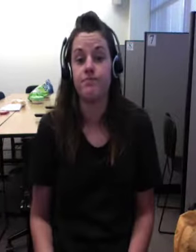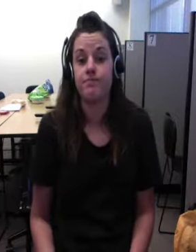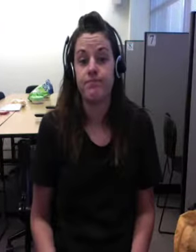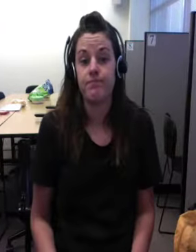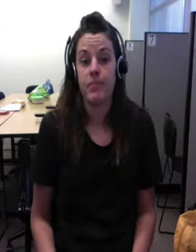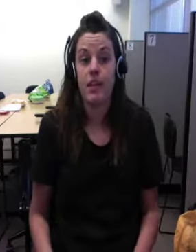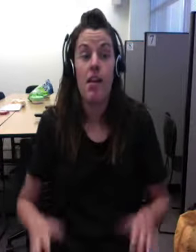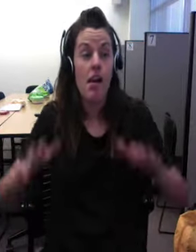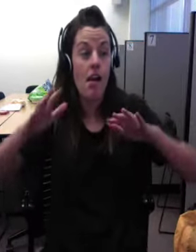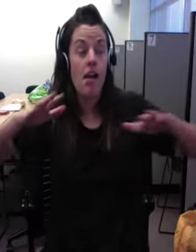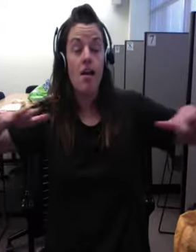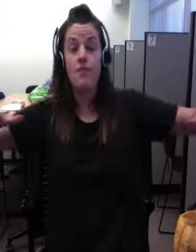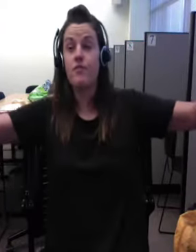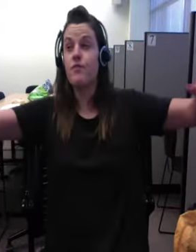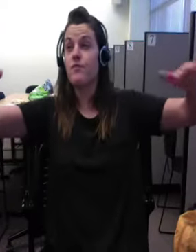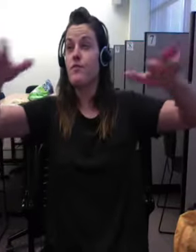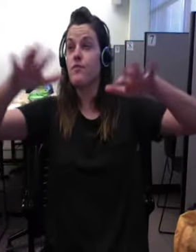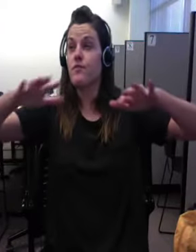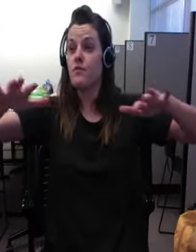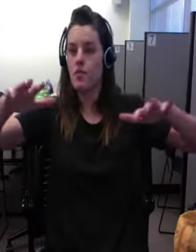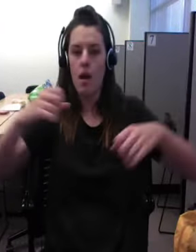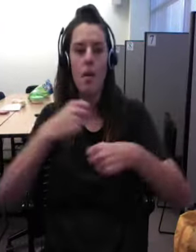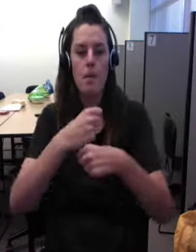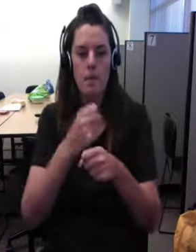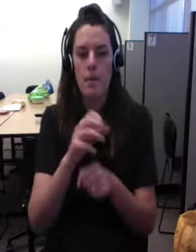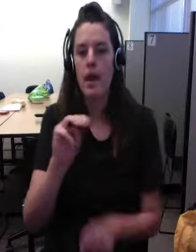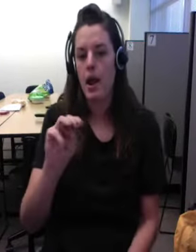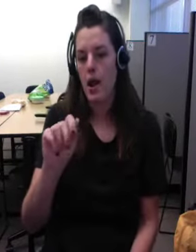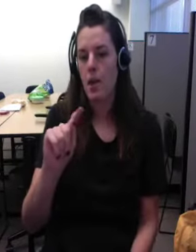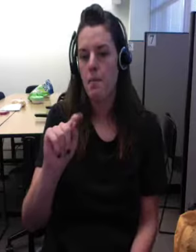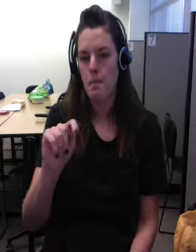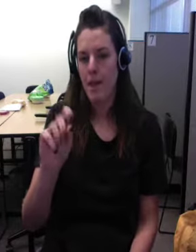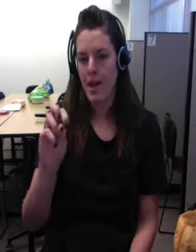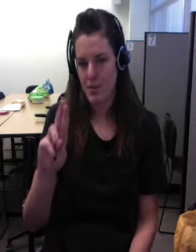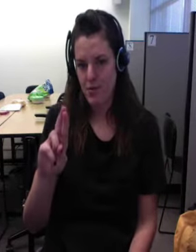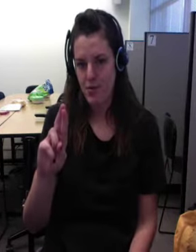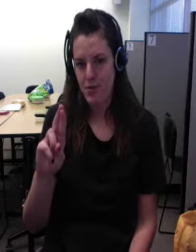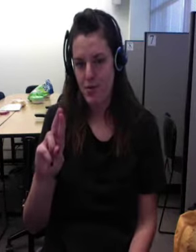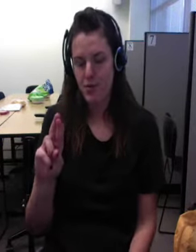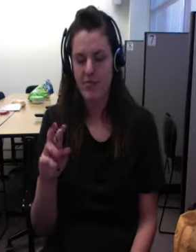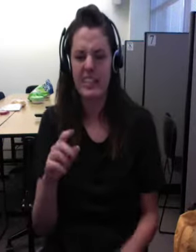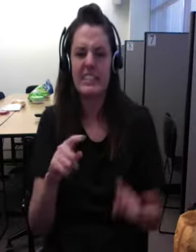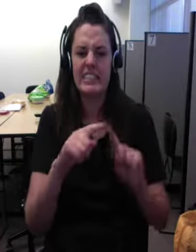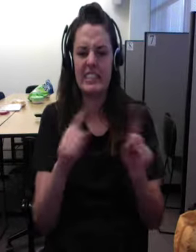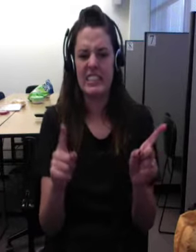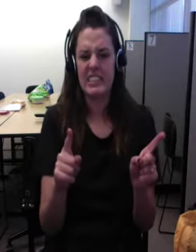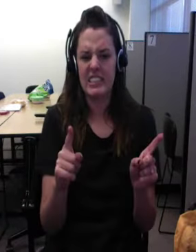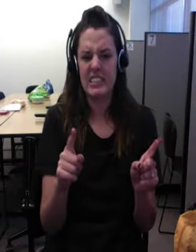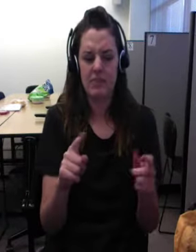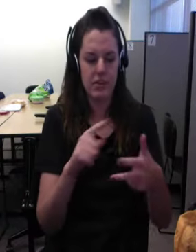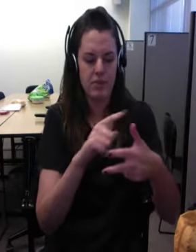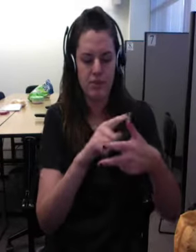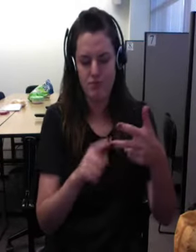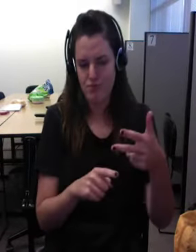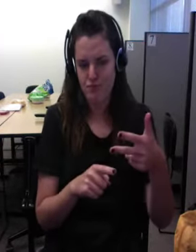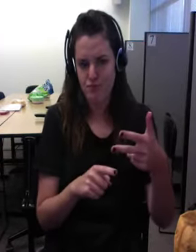matter, just in different shapes and forms. Matter is made of tiny particles called